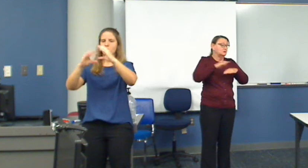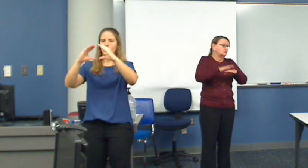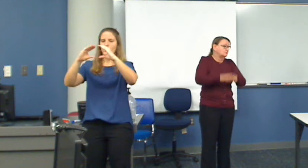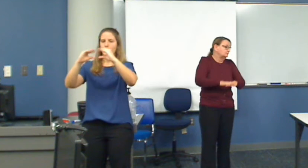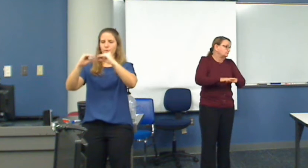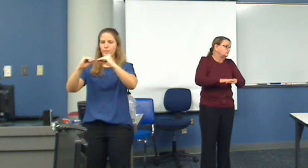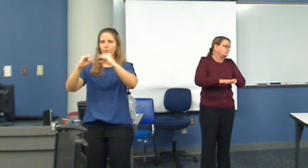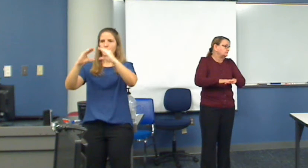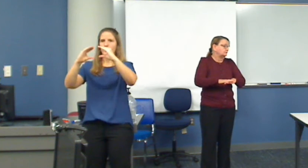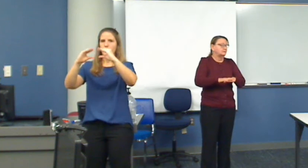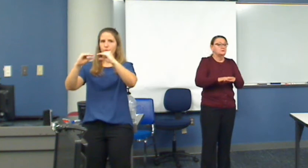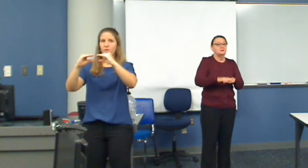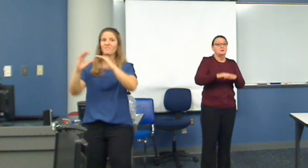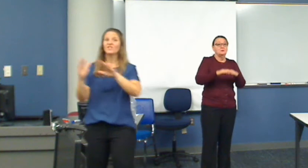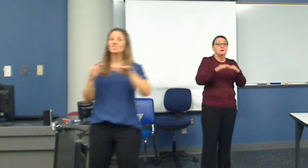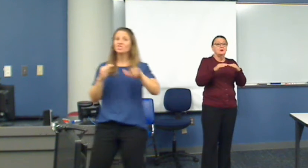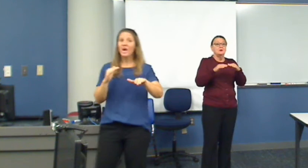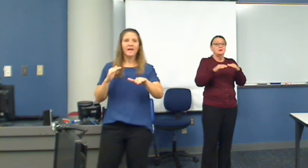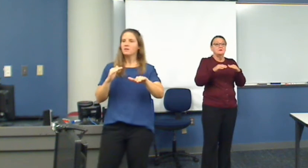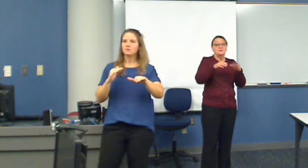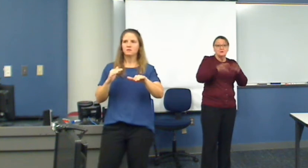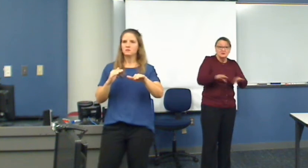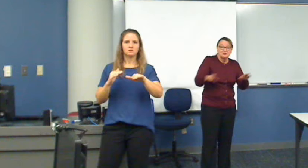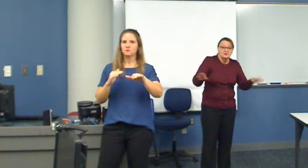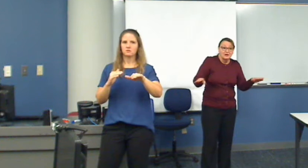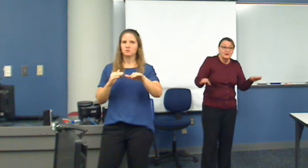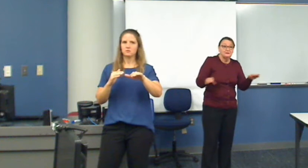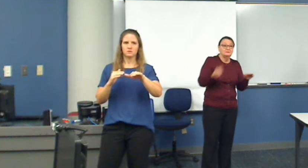an adult. So when we do chest compression, we want them to go down less.